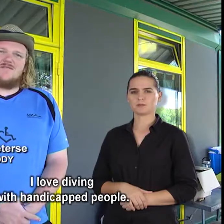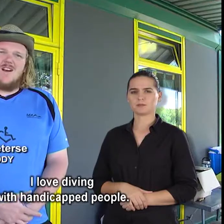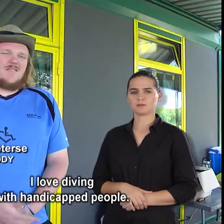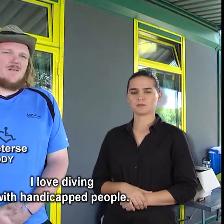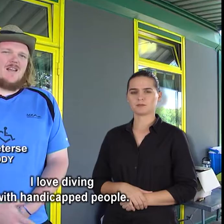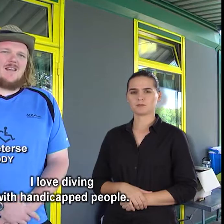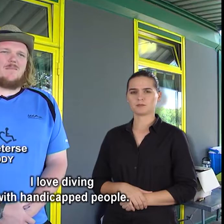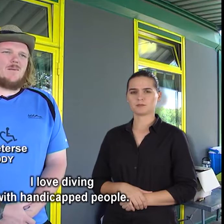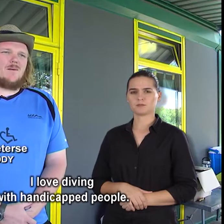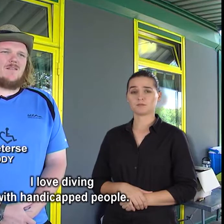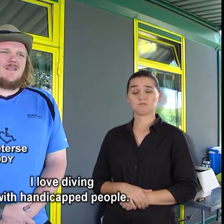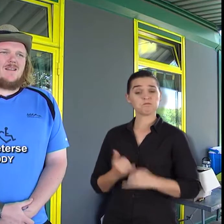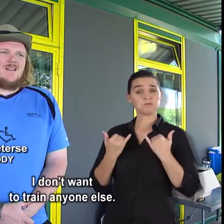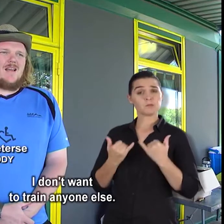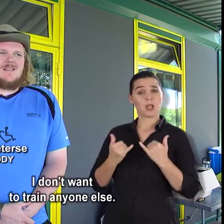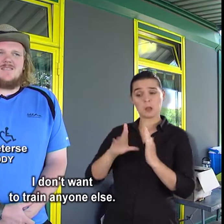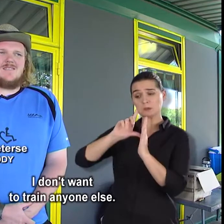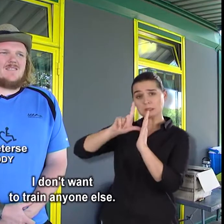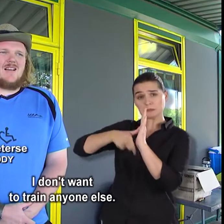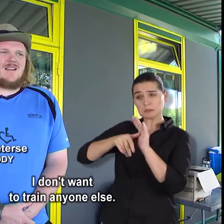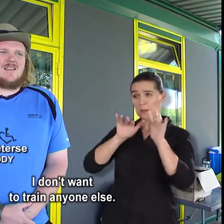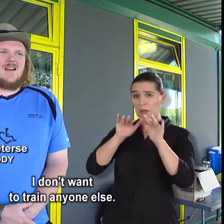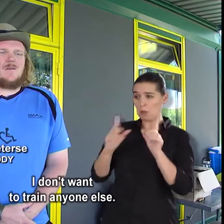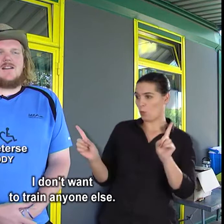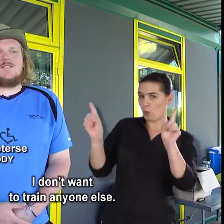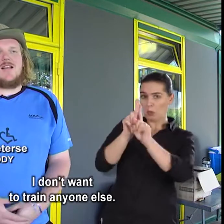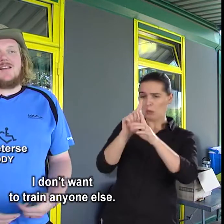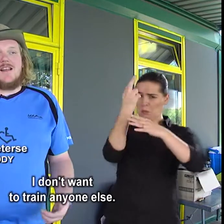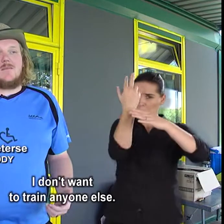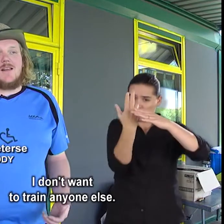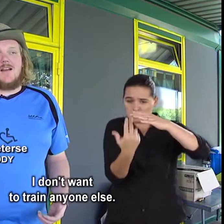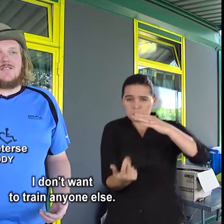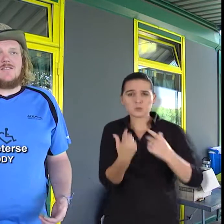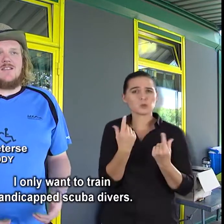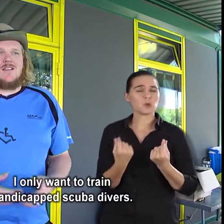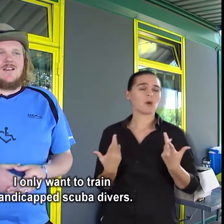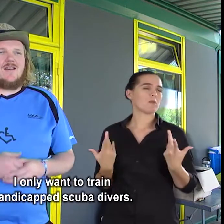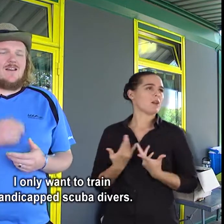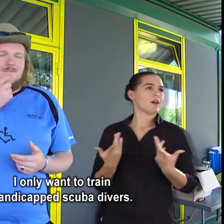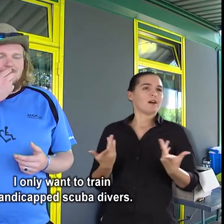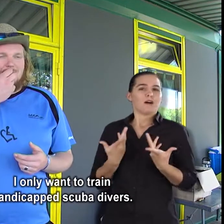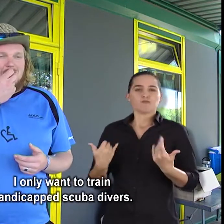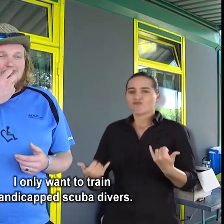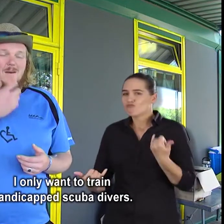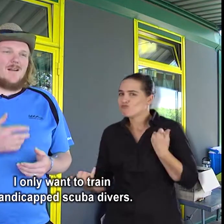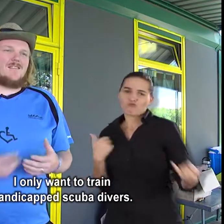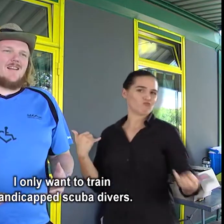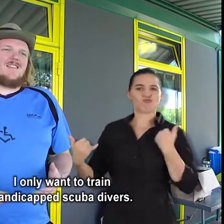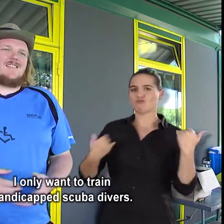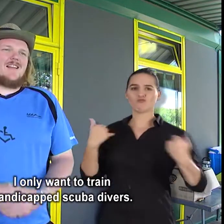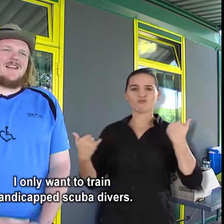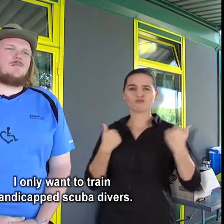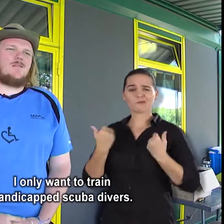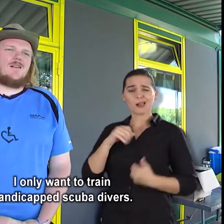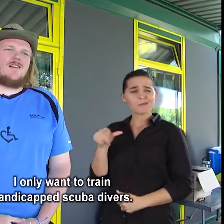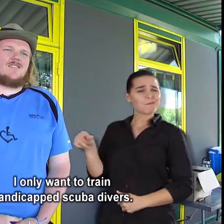I love diving with handicapped people, and it's like I don't want to train anybody else. It's all I want to